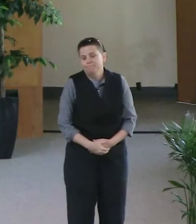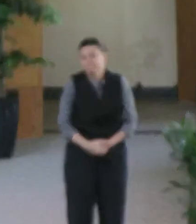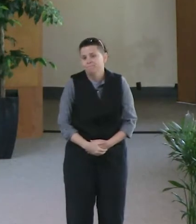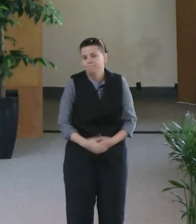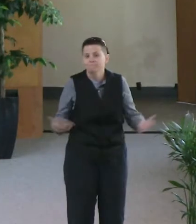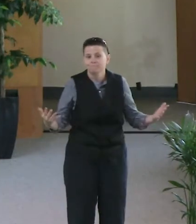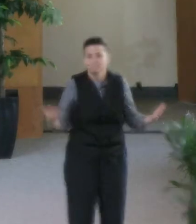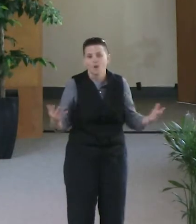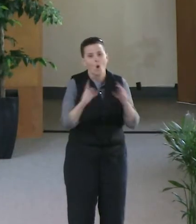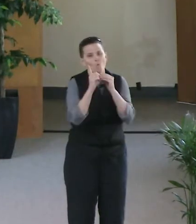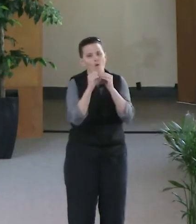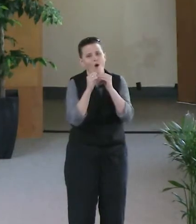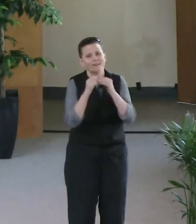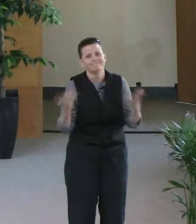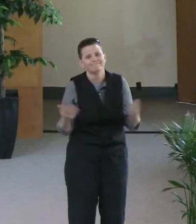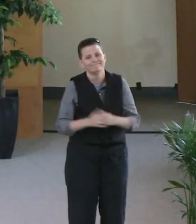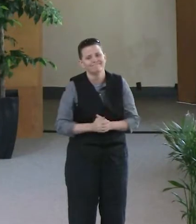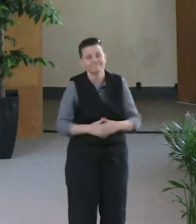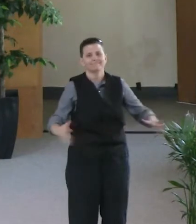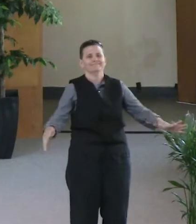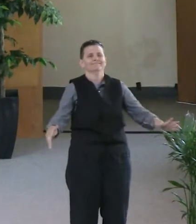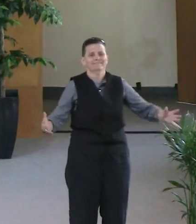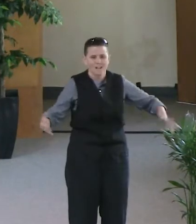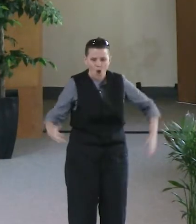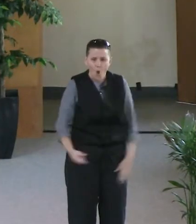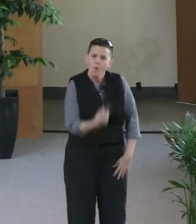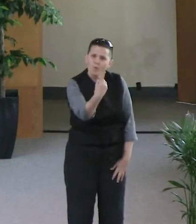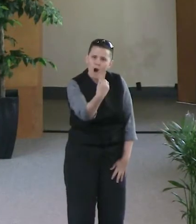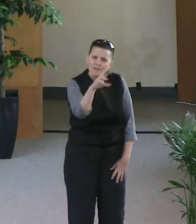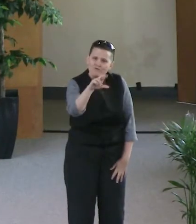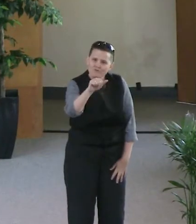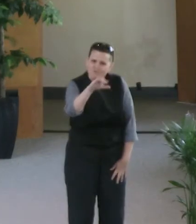I'm going here too. There is no race that is right either.